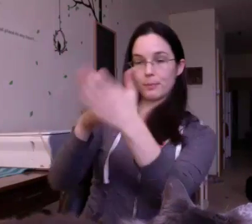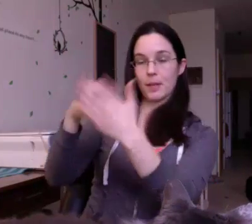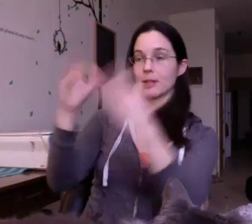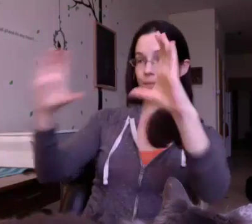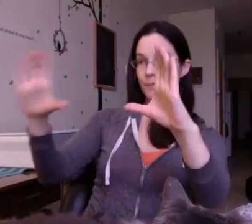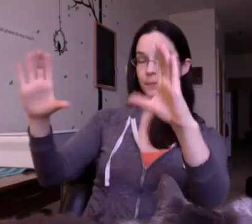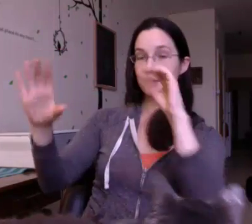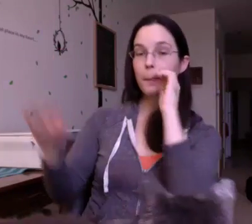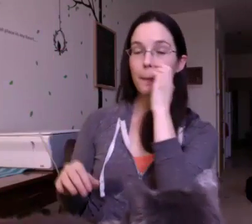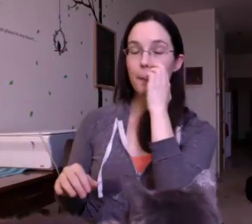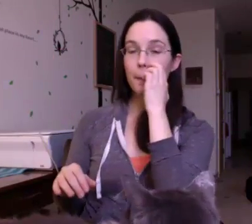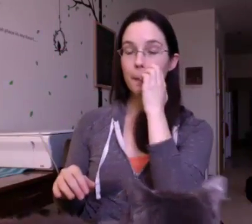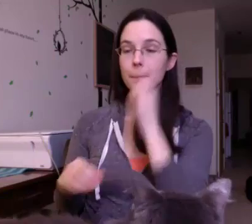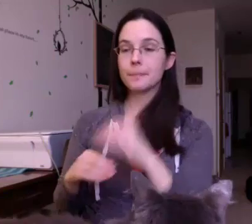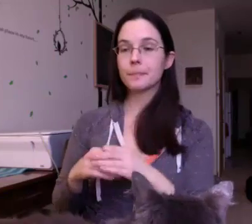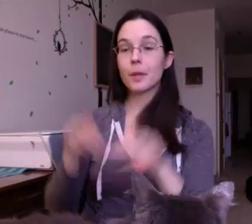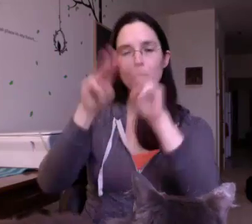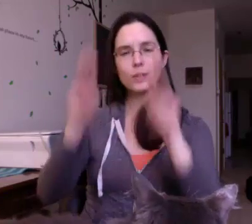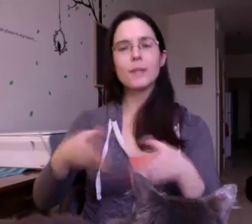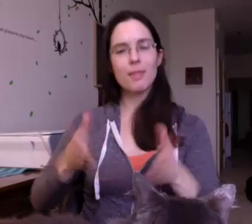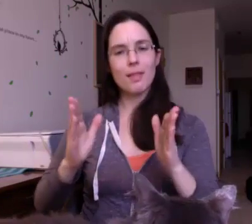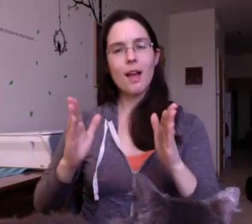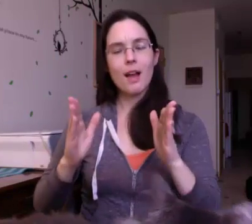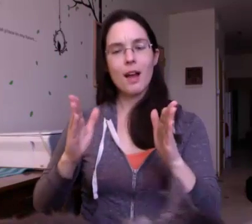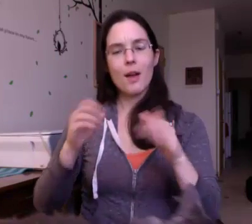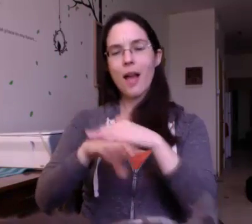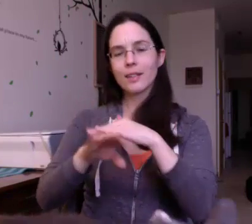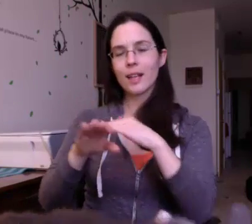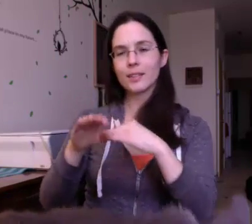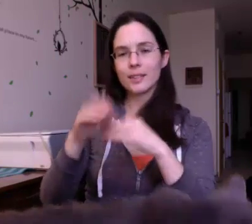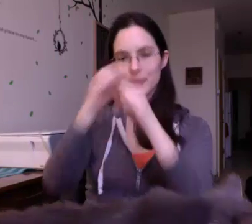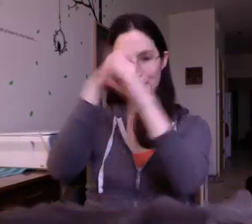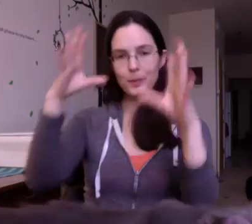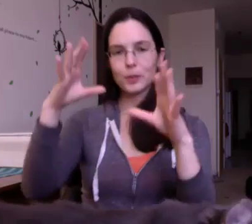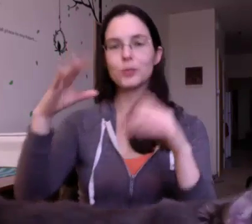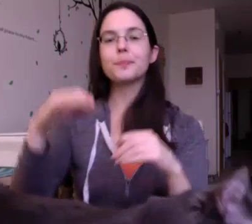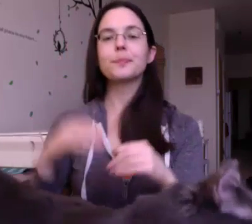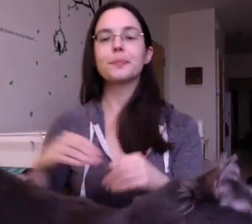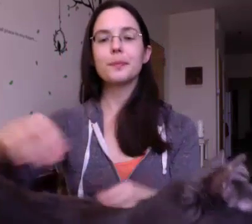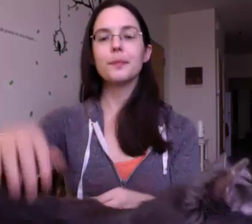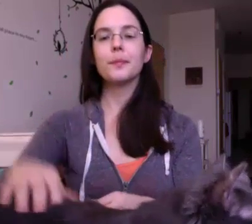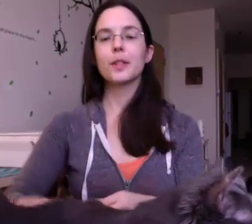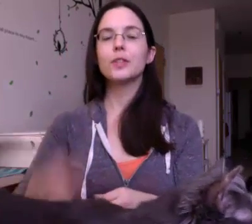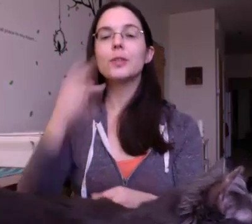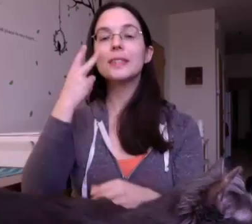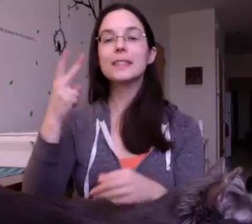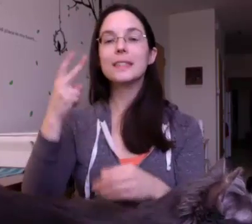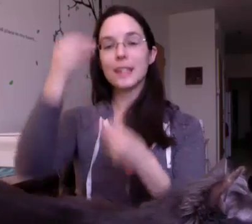image, you click on it. Now this is one of the images, so this is all the metadata information for those of you who are truly interested in art. You can click this,